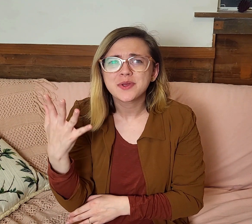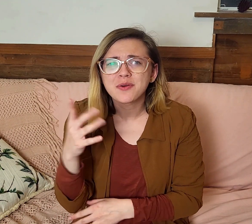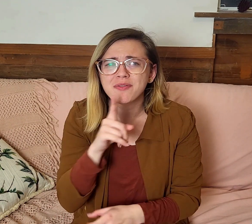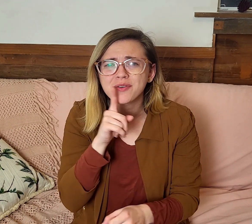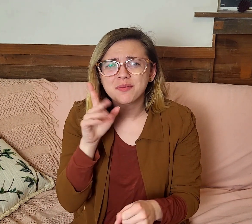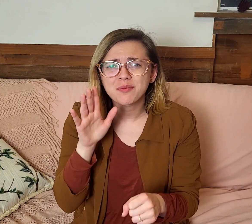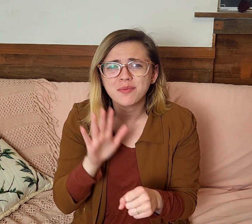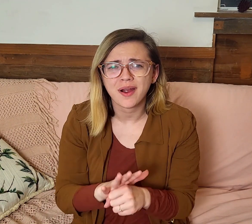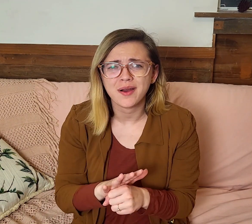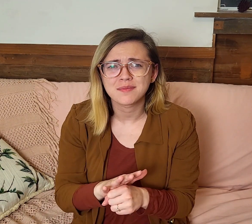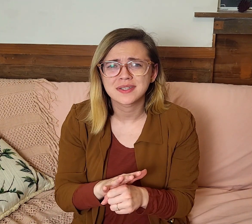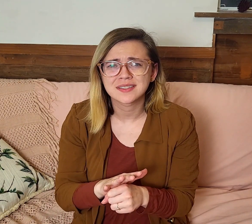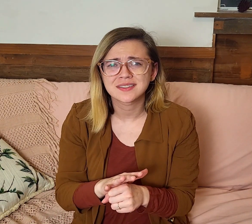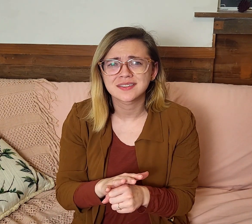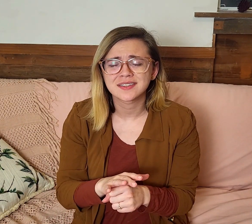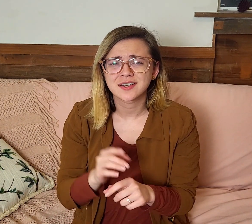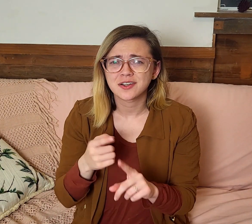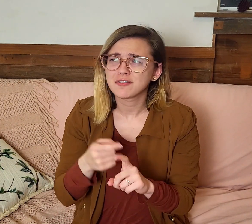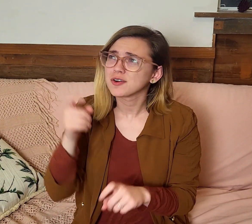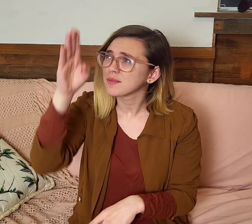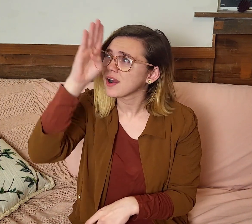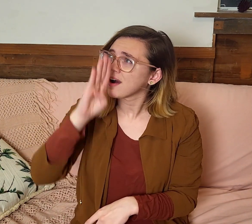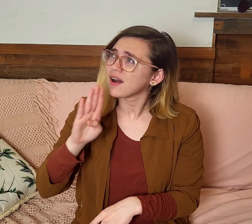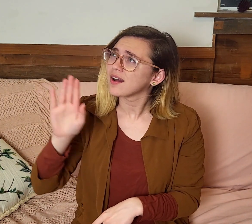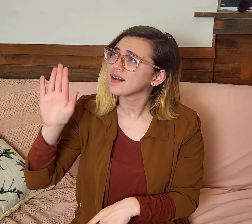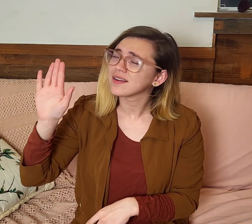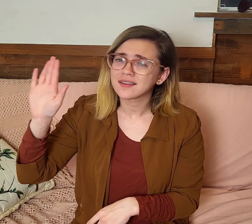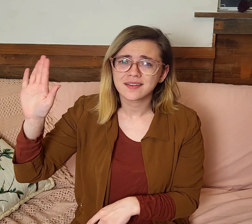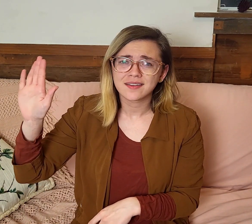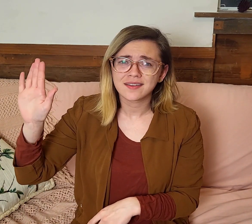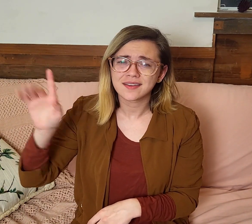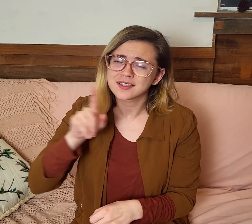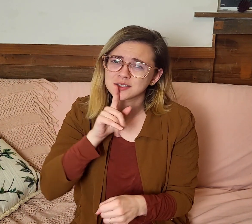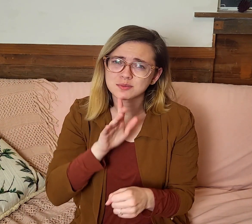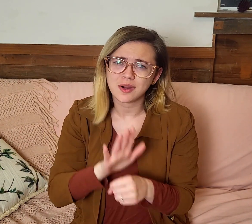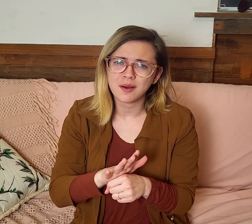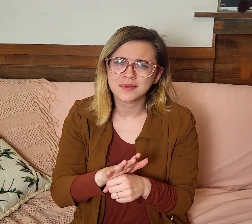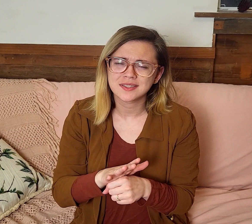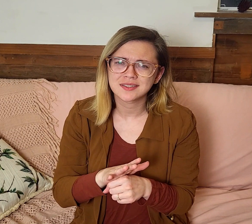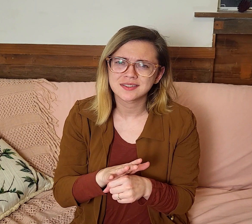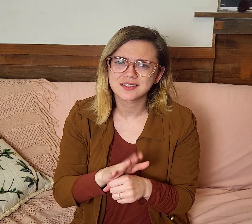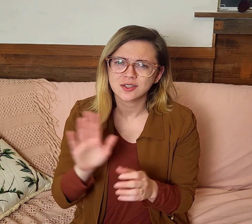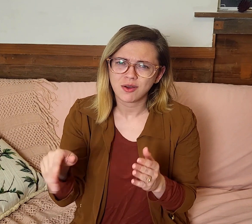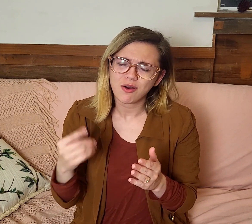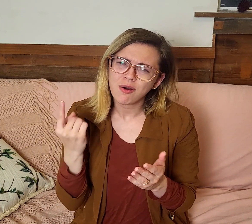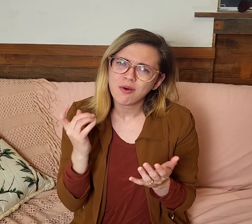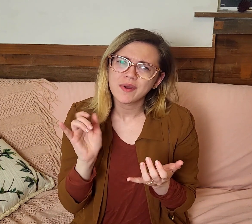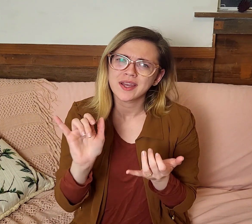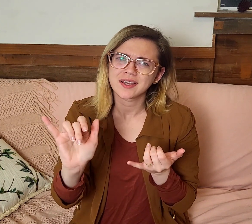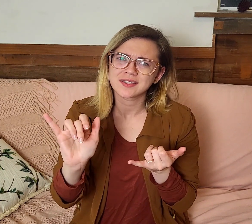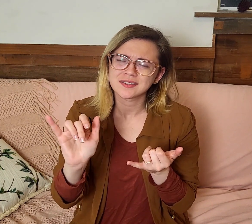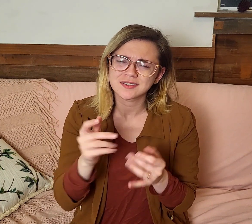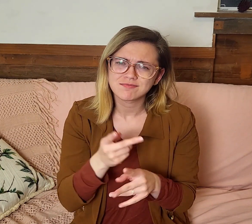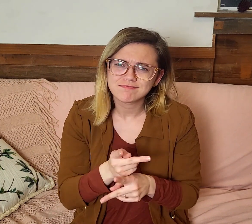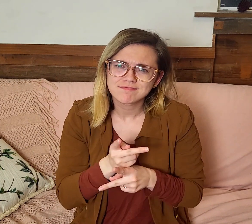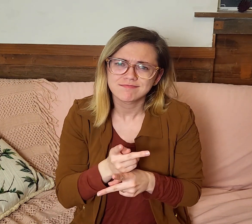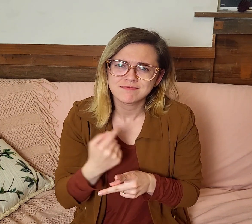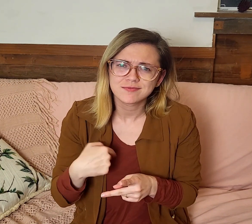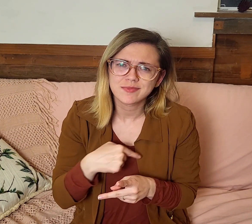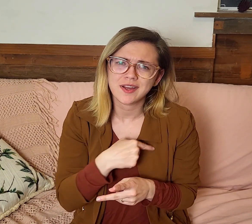is absolutely beautiful, a beautiful promise that reminds us of God's faithfulness